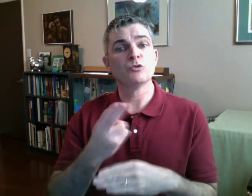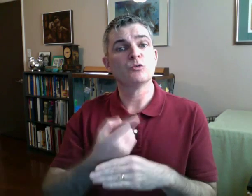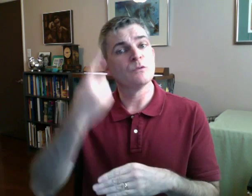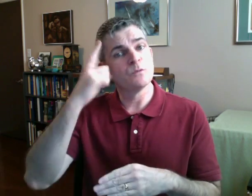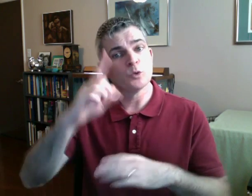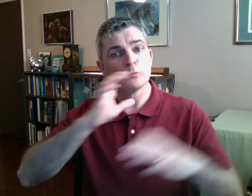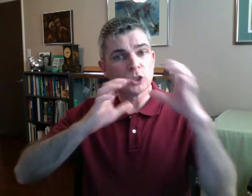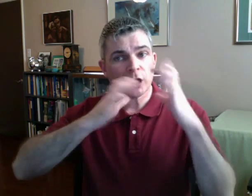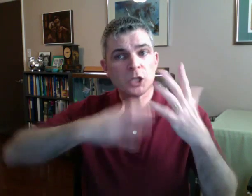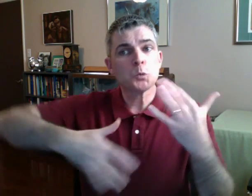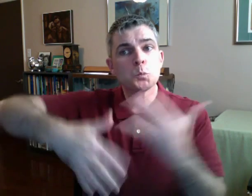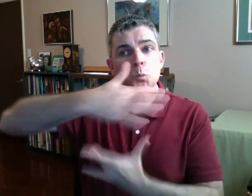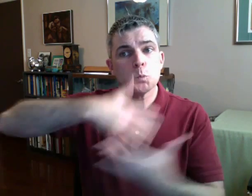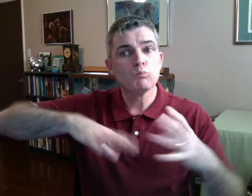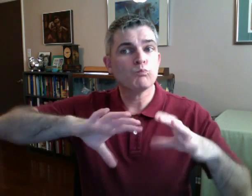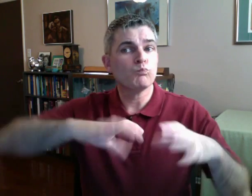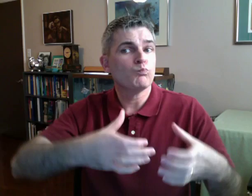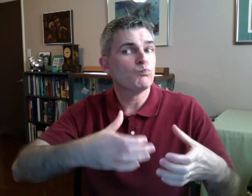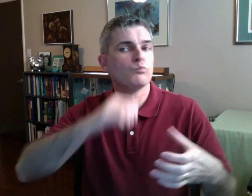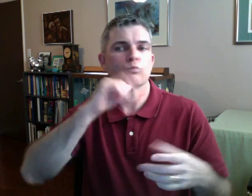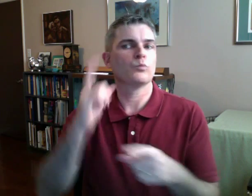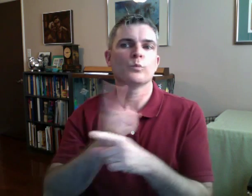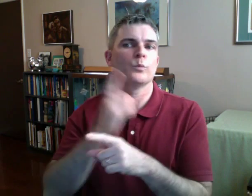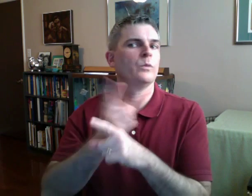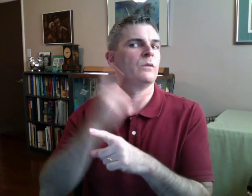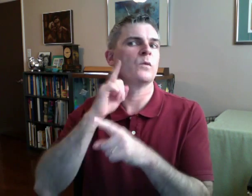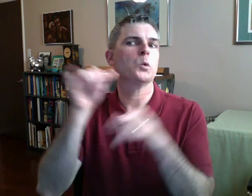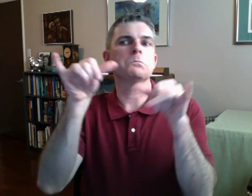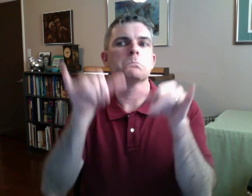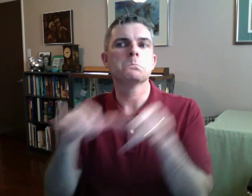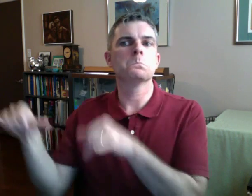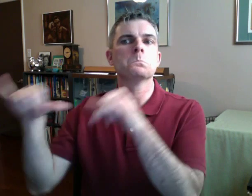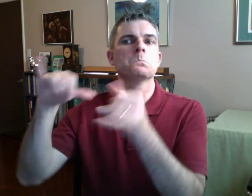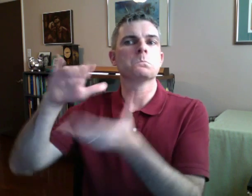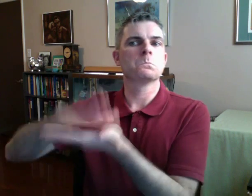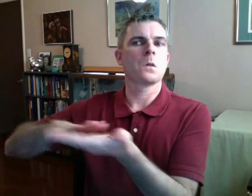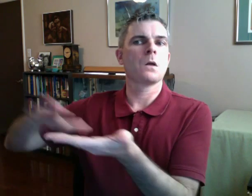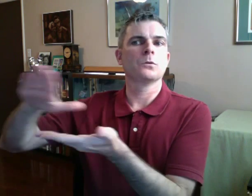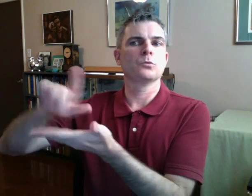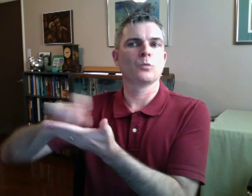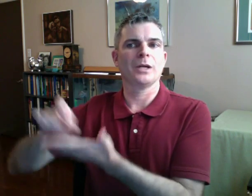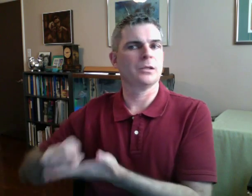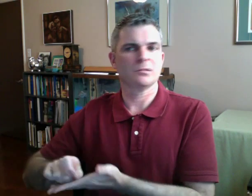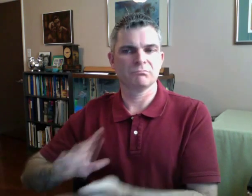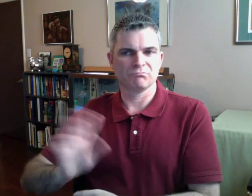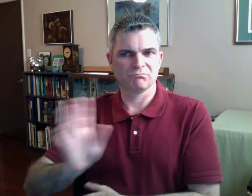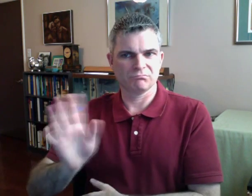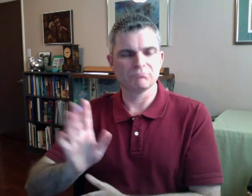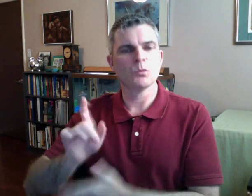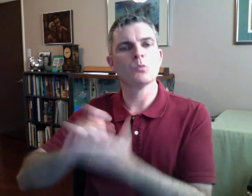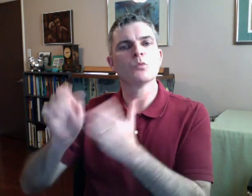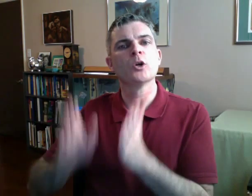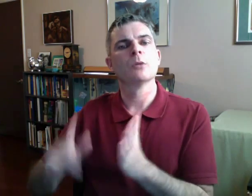the standards of academic writing. The writer must raise the tone of the paper to meet the standards which are dictated